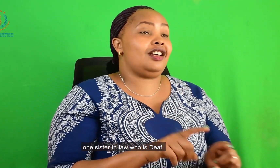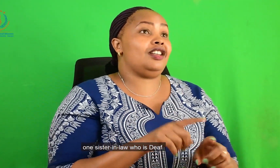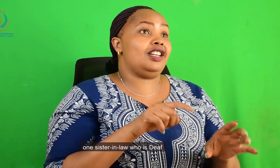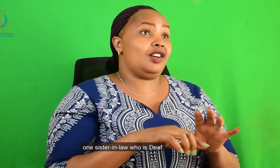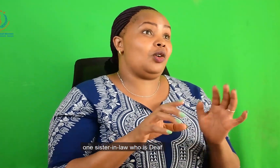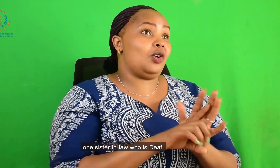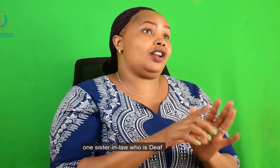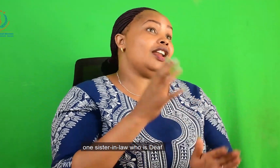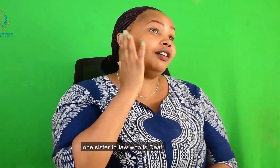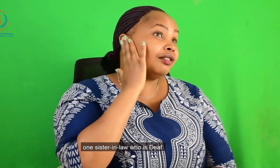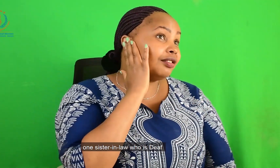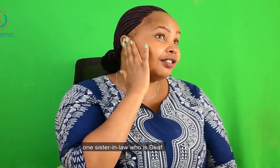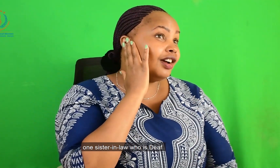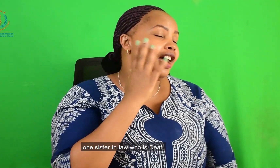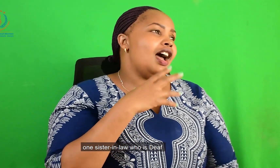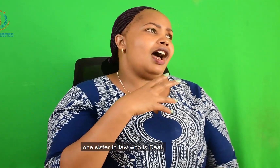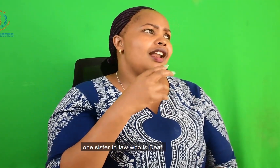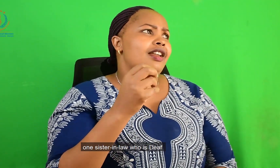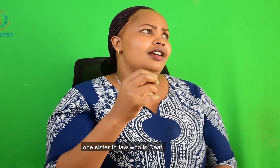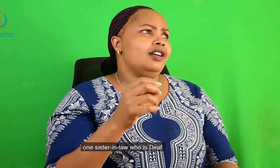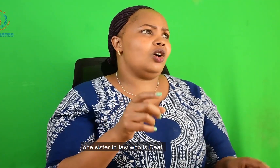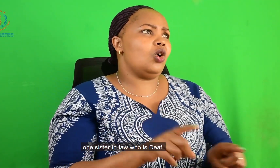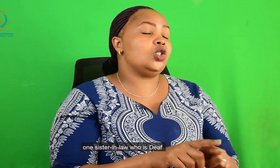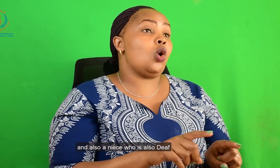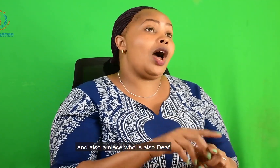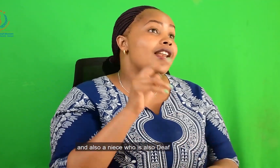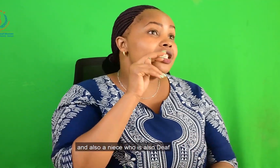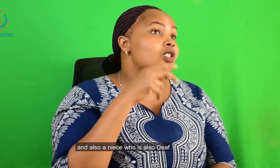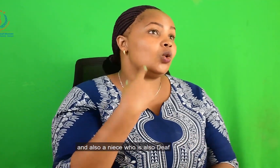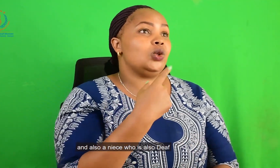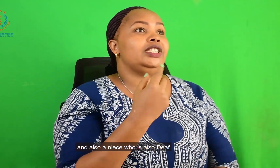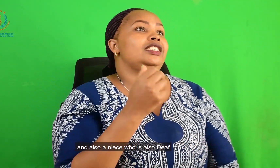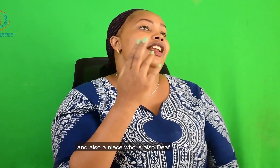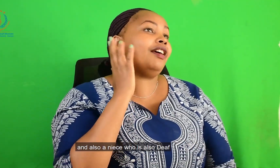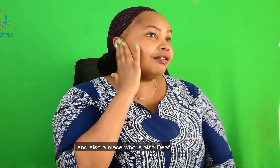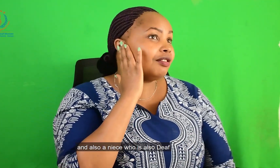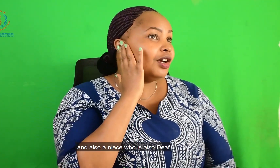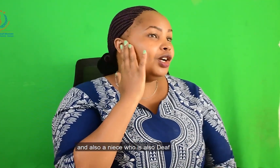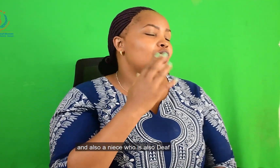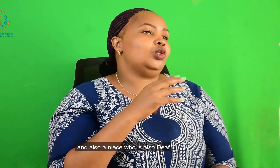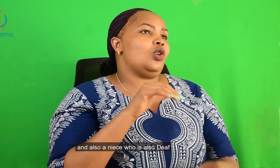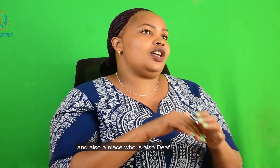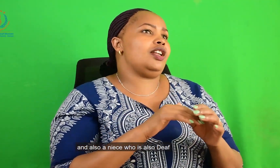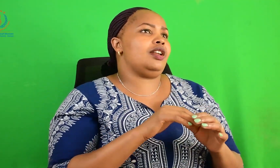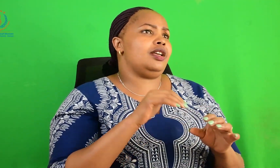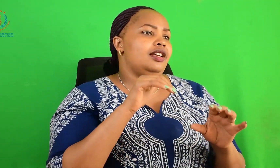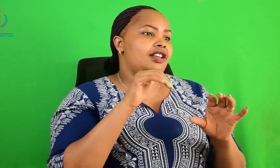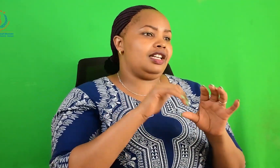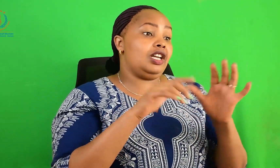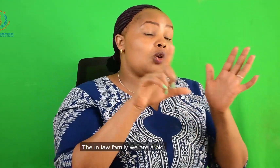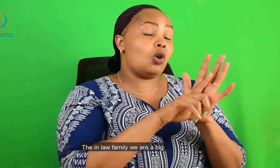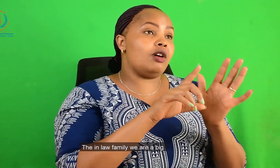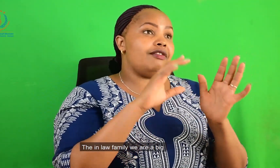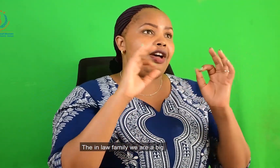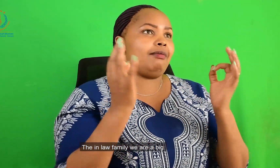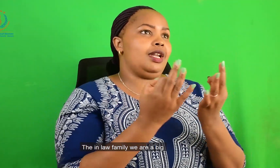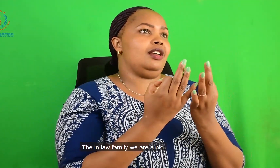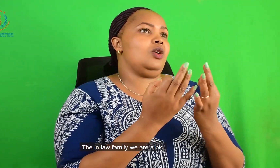1 sister-in-law who is deaf, and also a niece who is deaf. So the in-law family, we